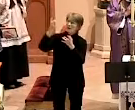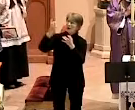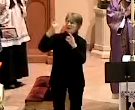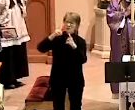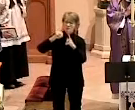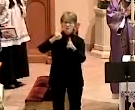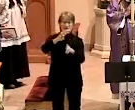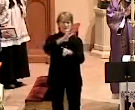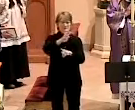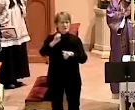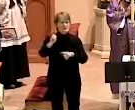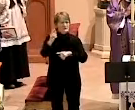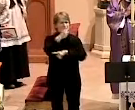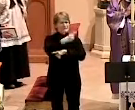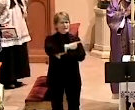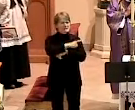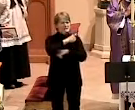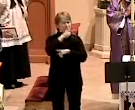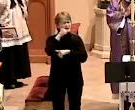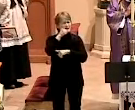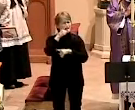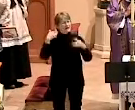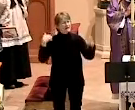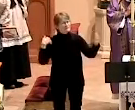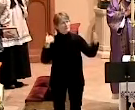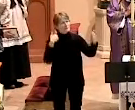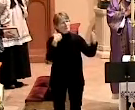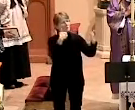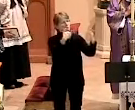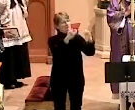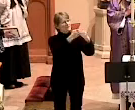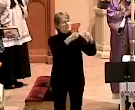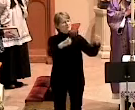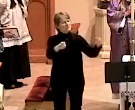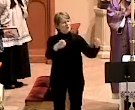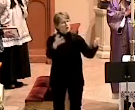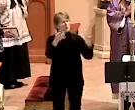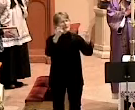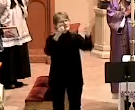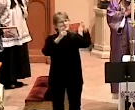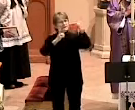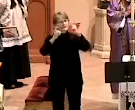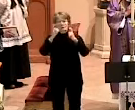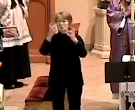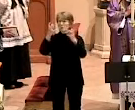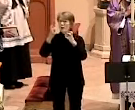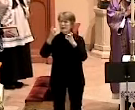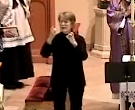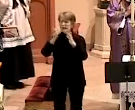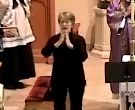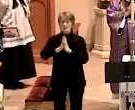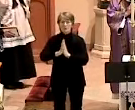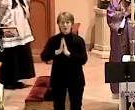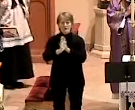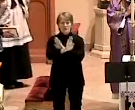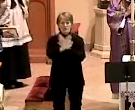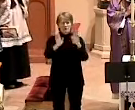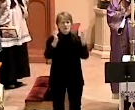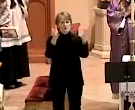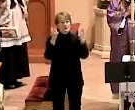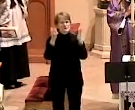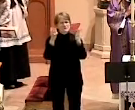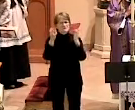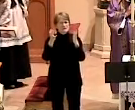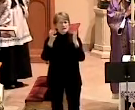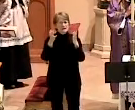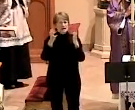of Lent as we go to Easter? And so I want you to think about that and to pray for those intentions. Our